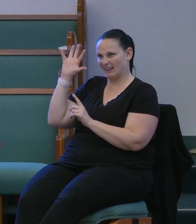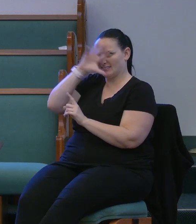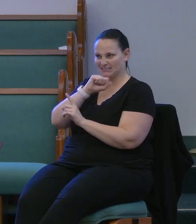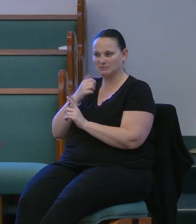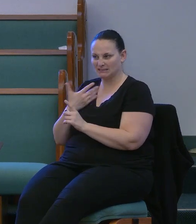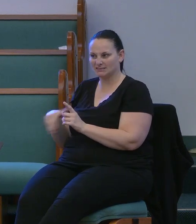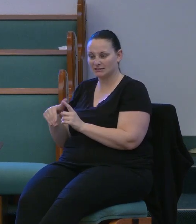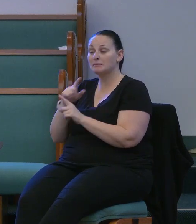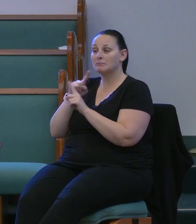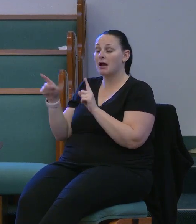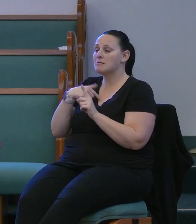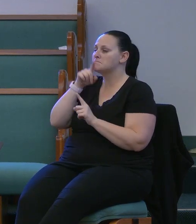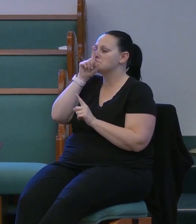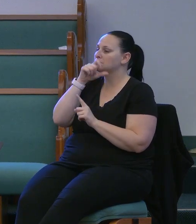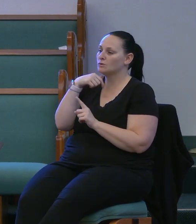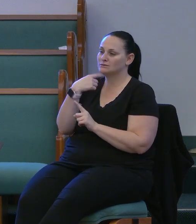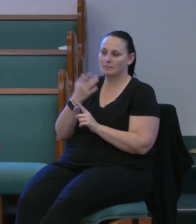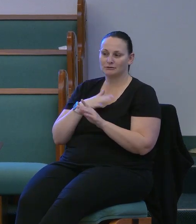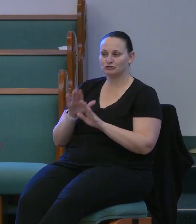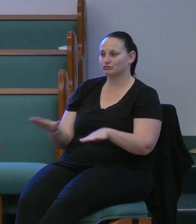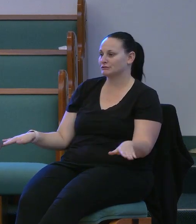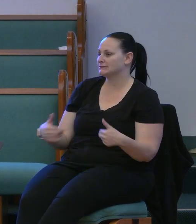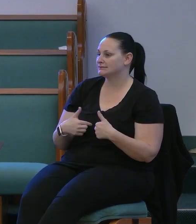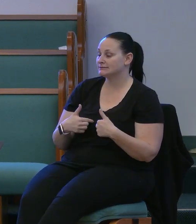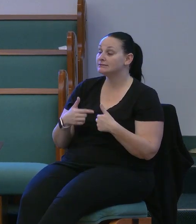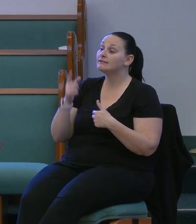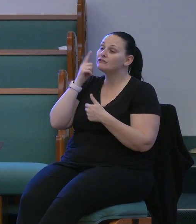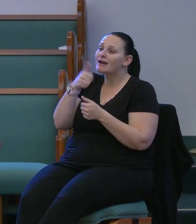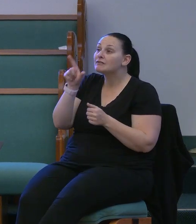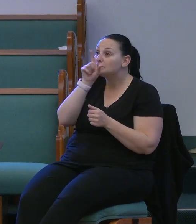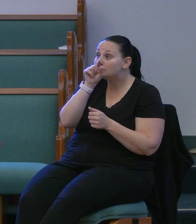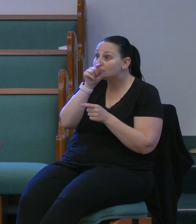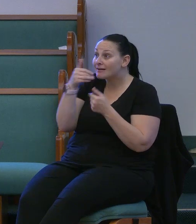estimate, though I keep this from my children. For every bird,